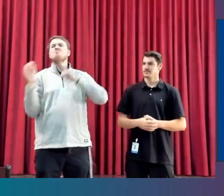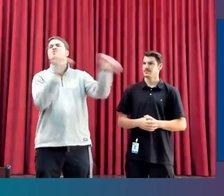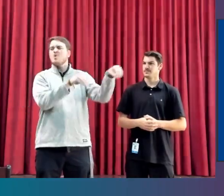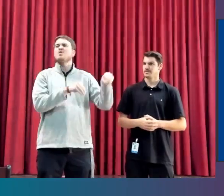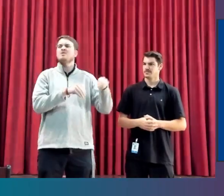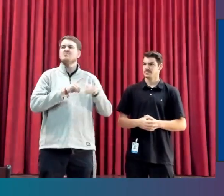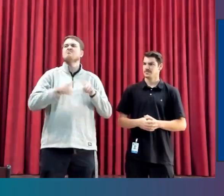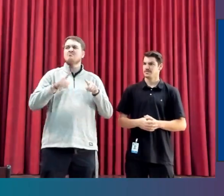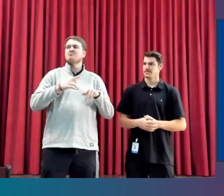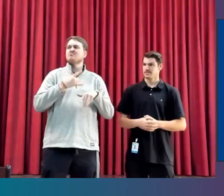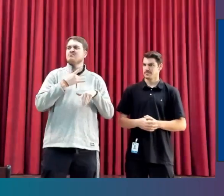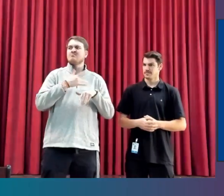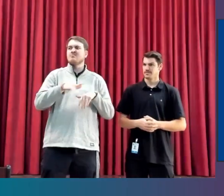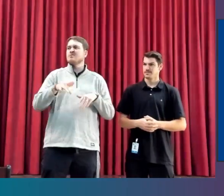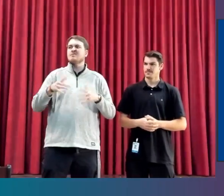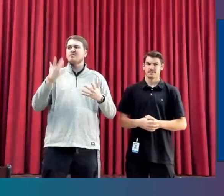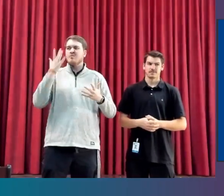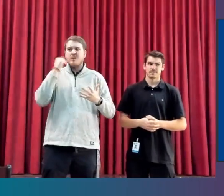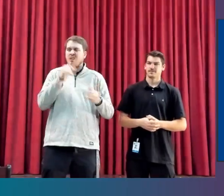So my doctor had been saying